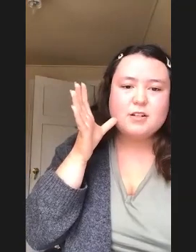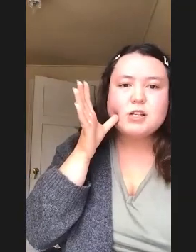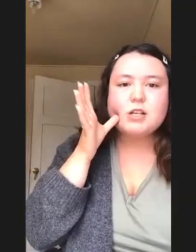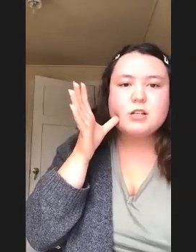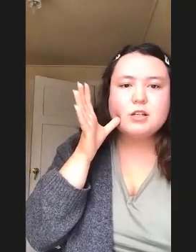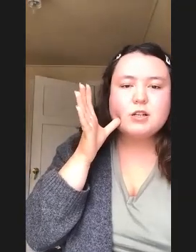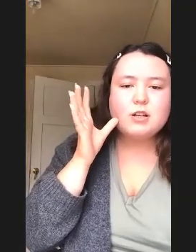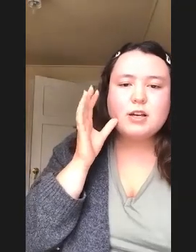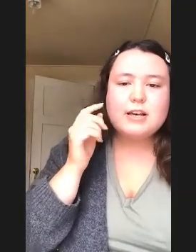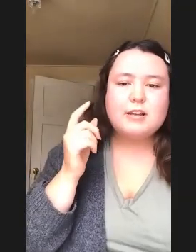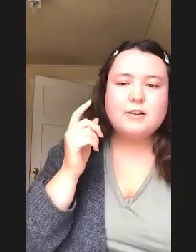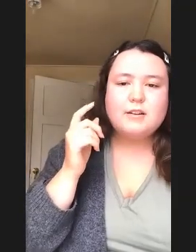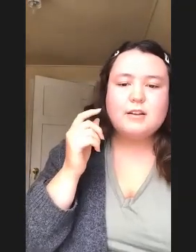cheek. And